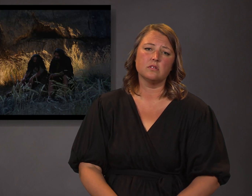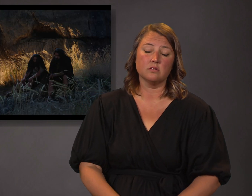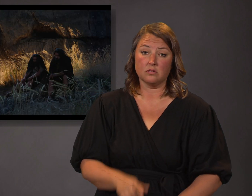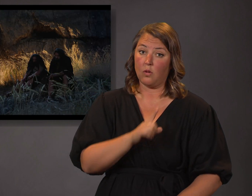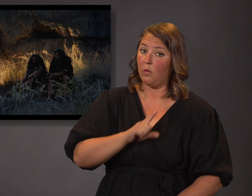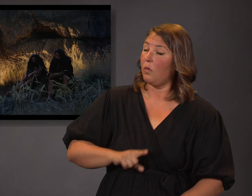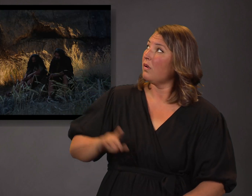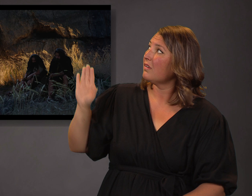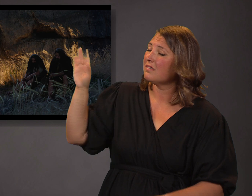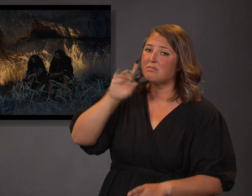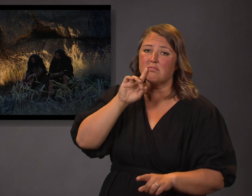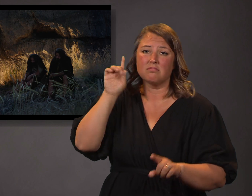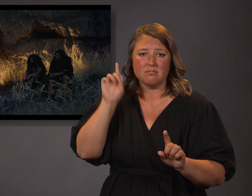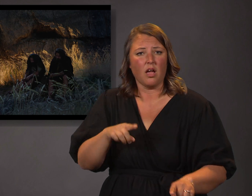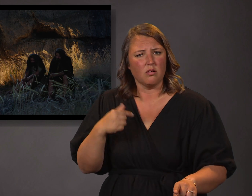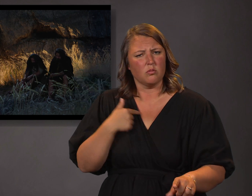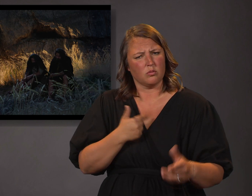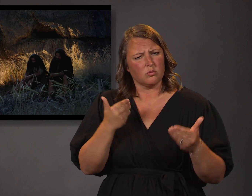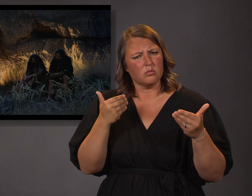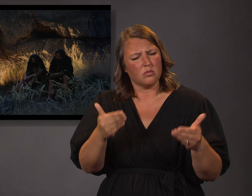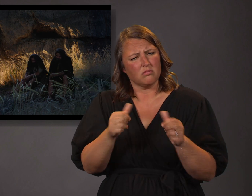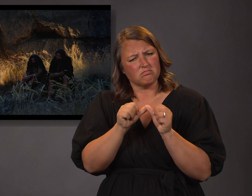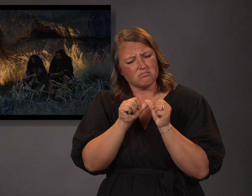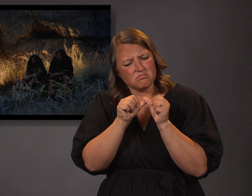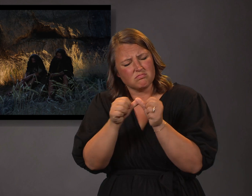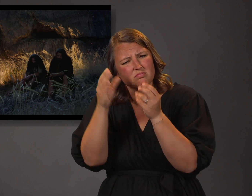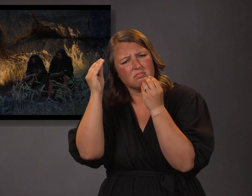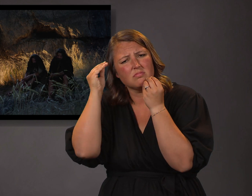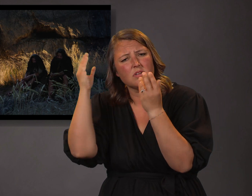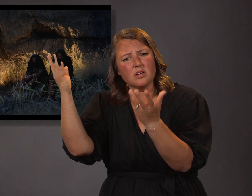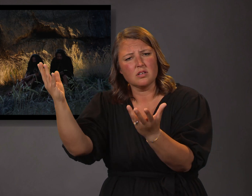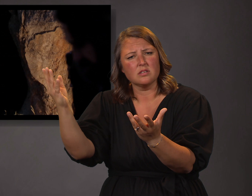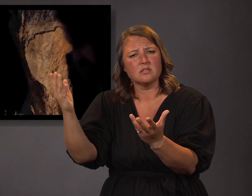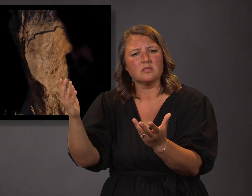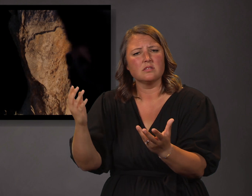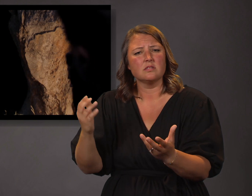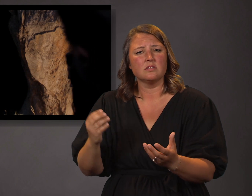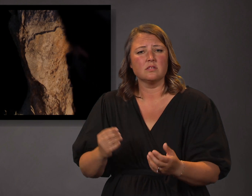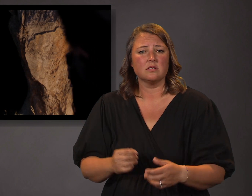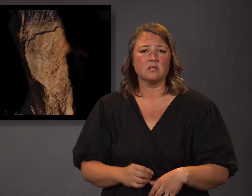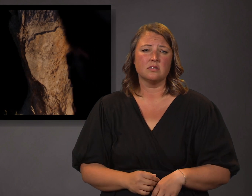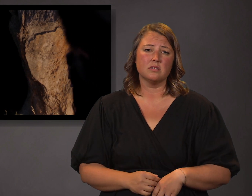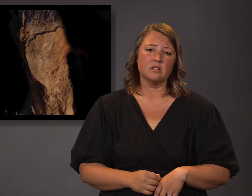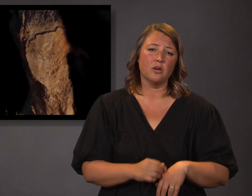Let us be faithful in keeping the commandments of the Lord.